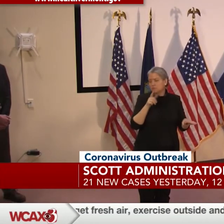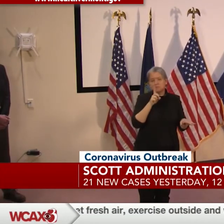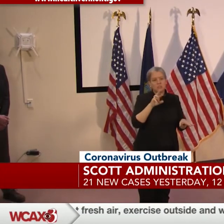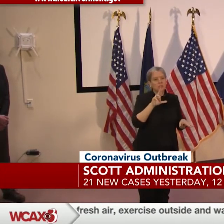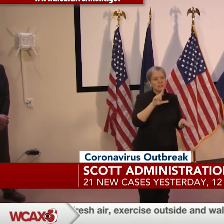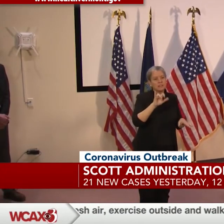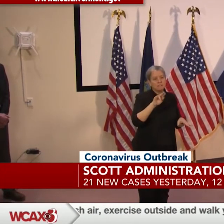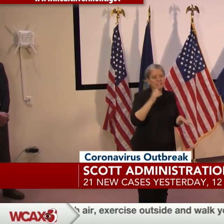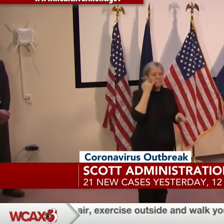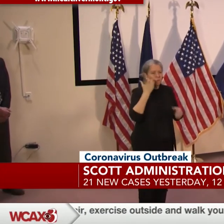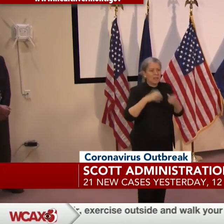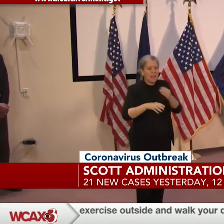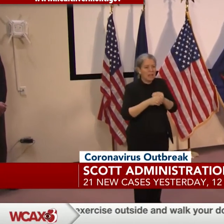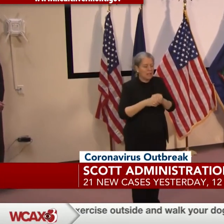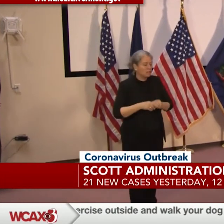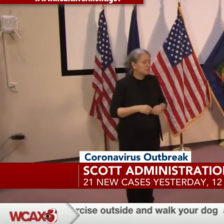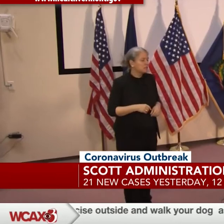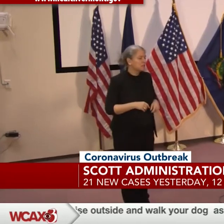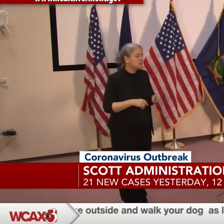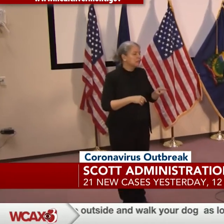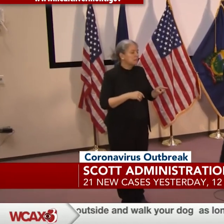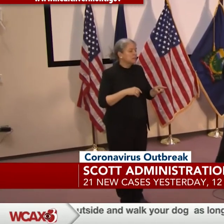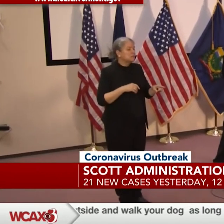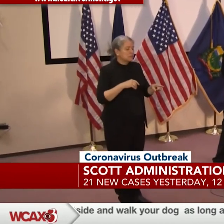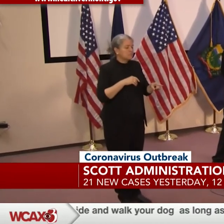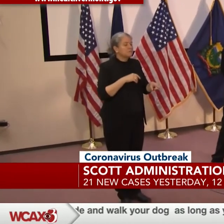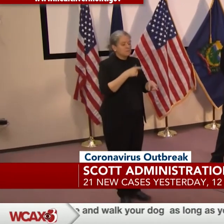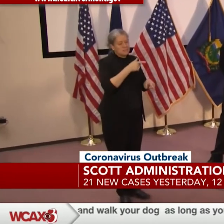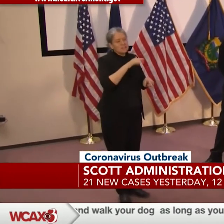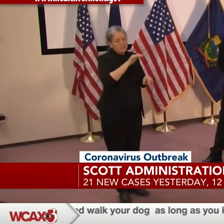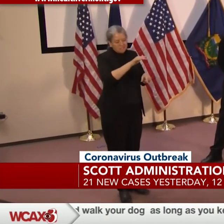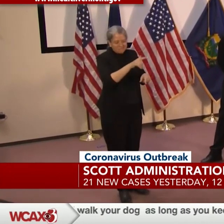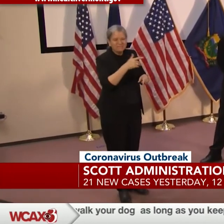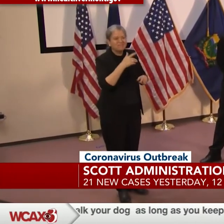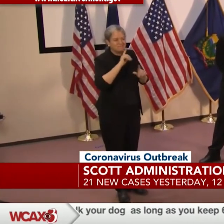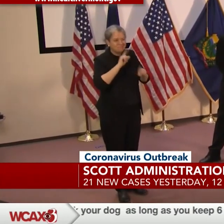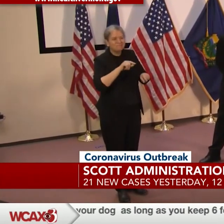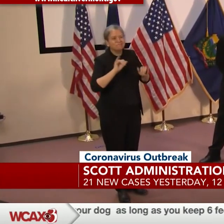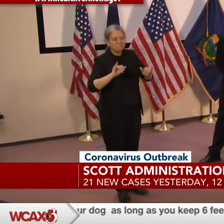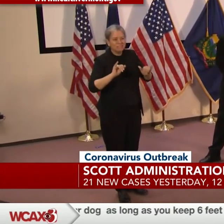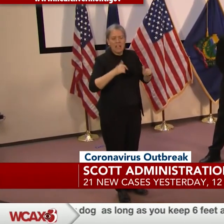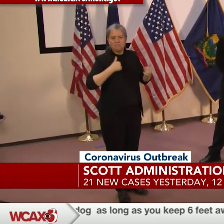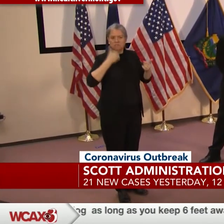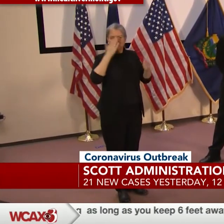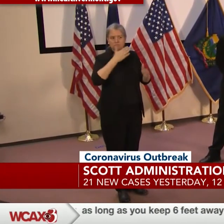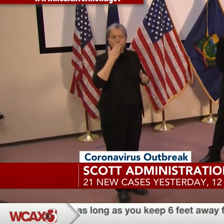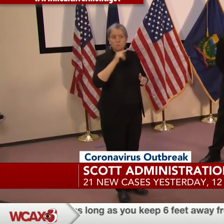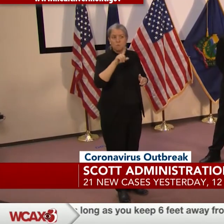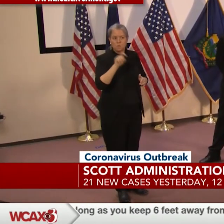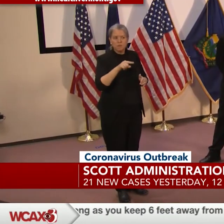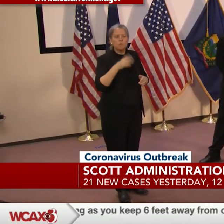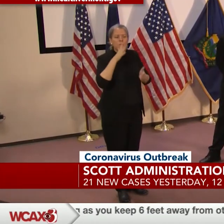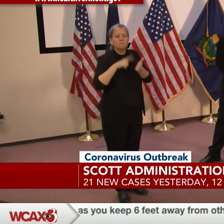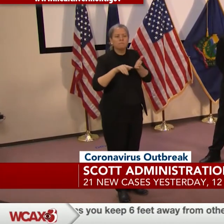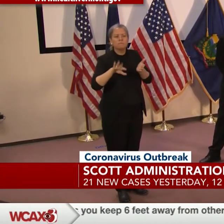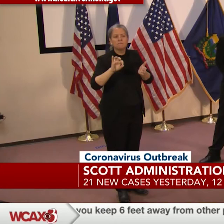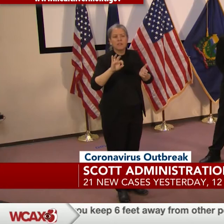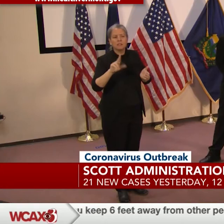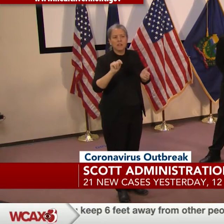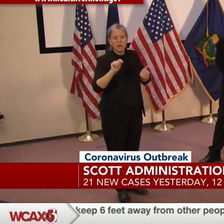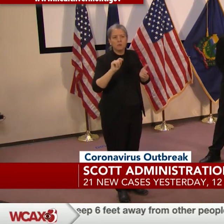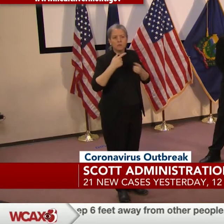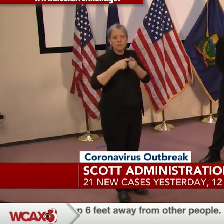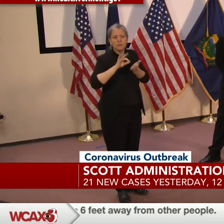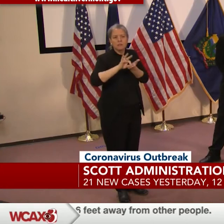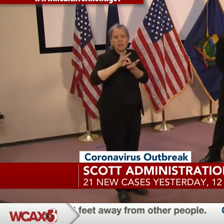Yeah, I don't, Mike, but let me, Mike Donahue, this is Mike Smith. I don't, but let me check on those to get, see if I can get